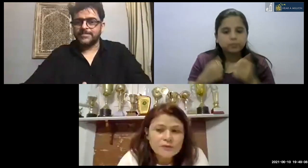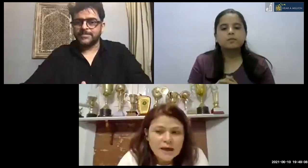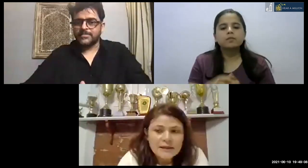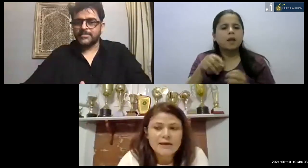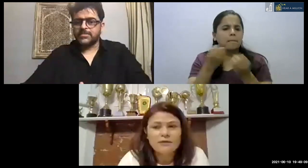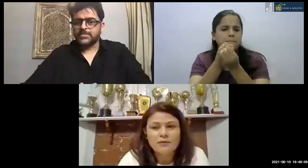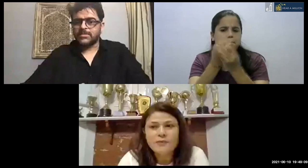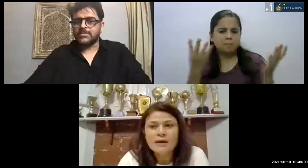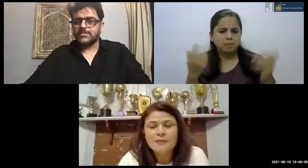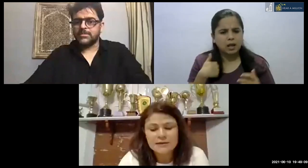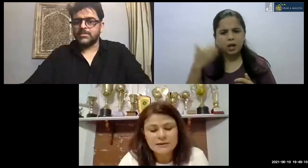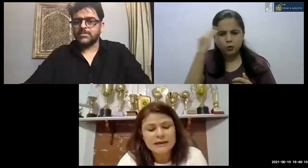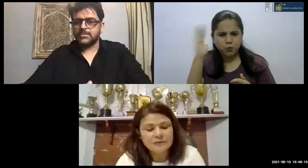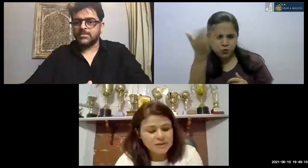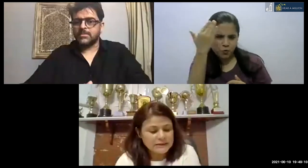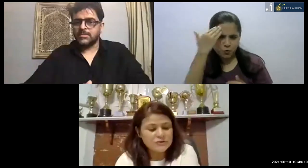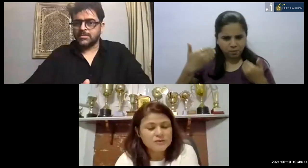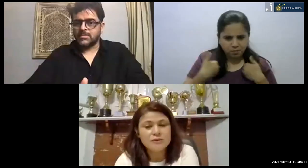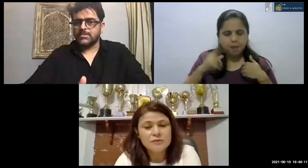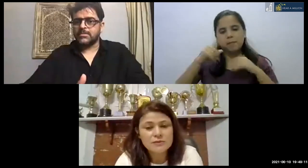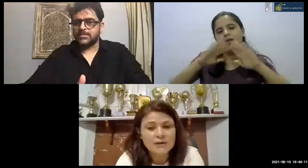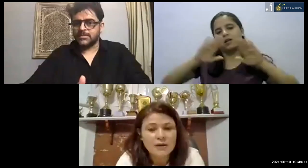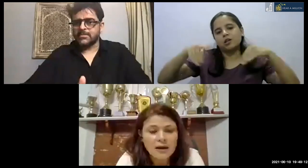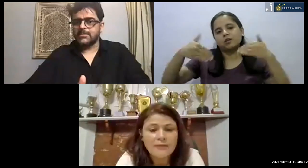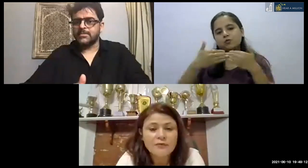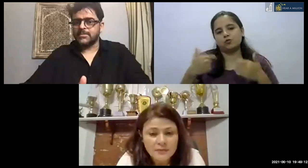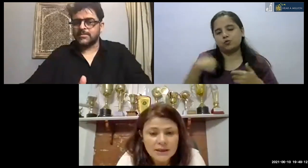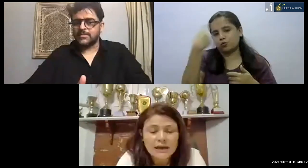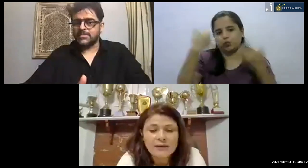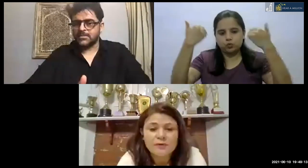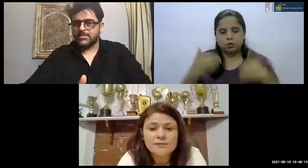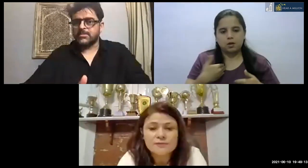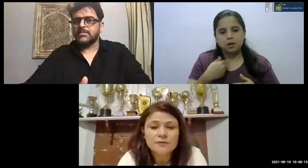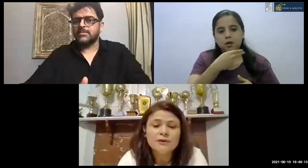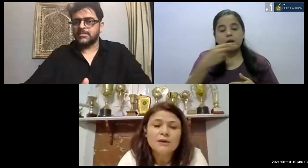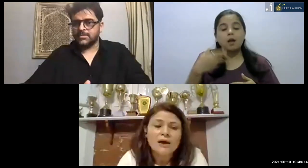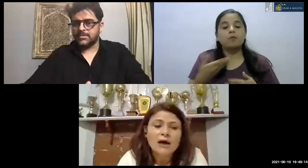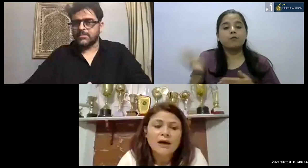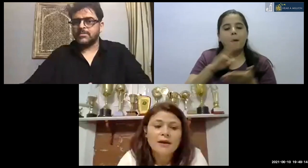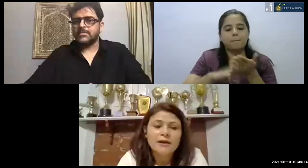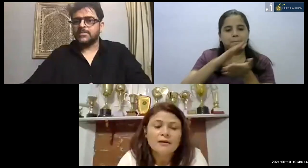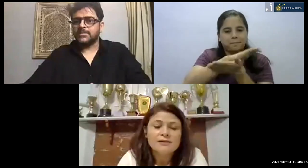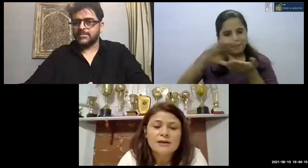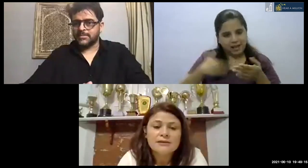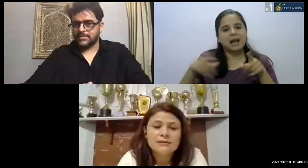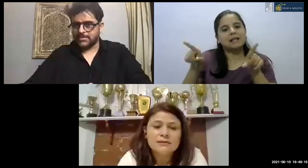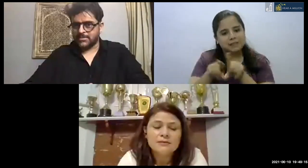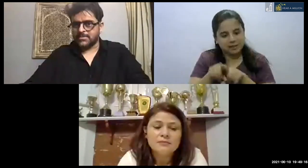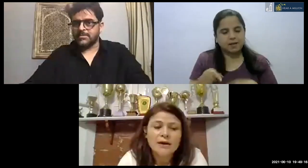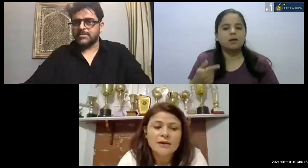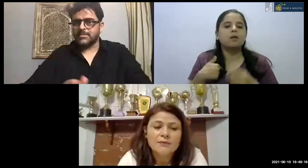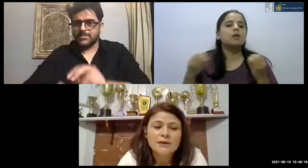of you, I think, know me, but let me just introduce. I'm from Meghalaya also. I